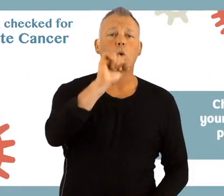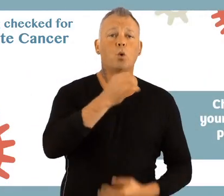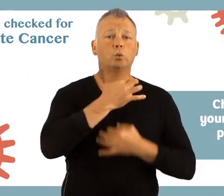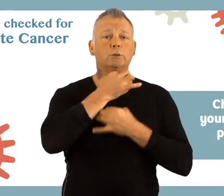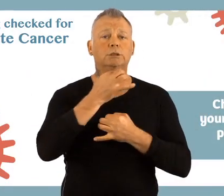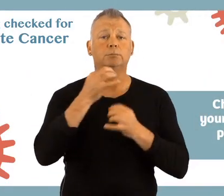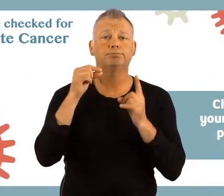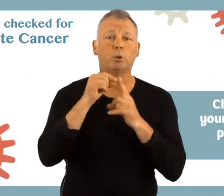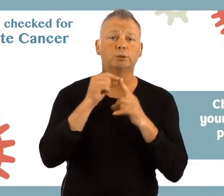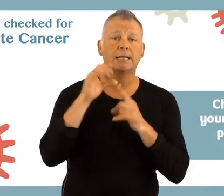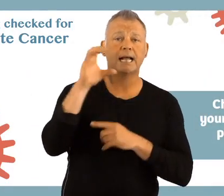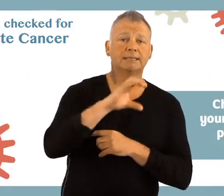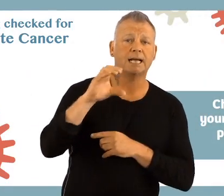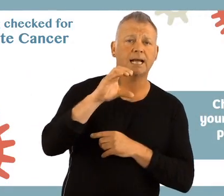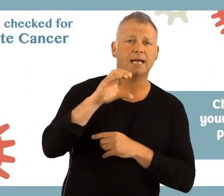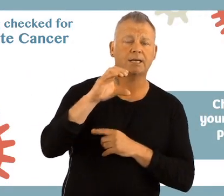Checking your risk of prostate cancer.